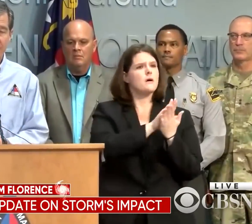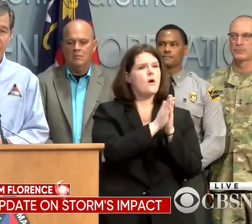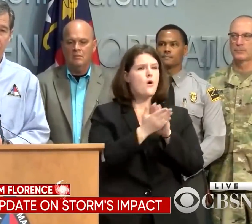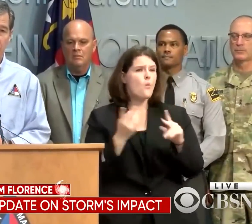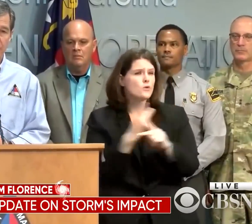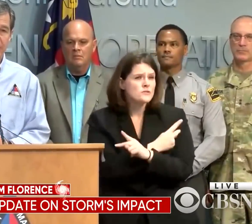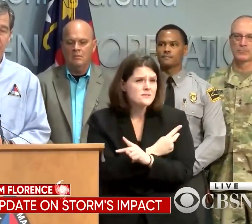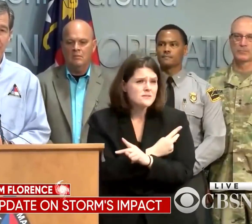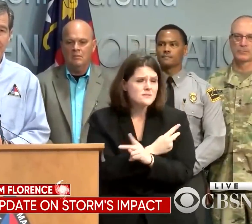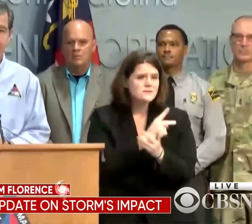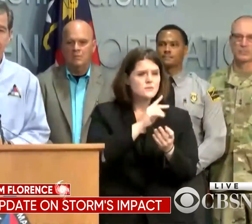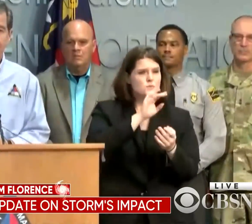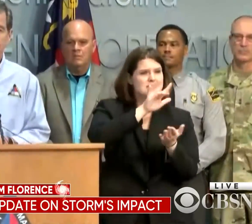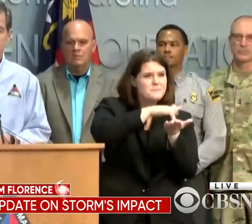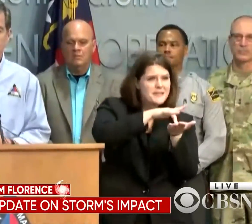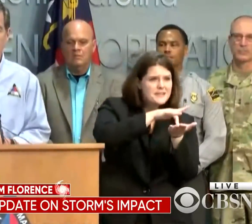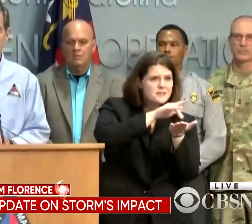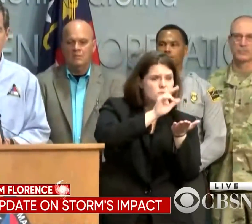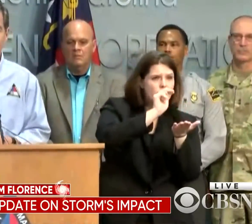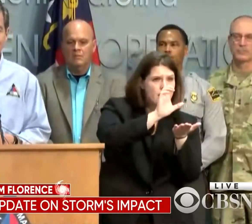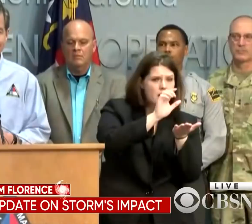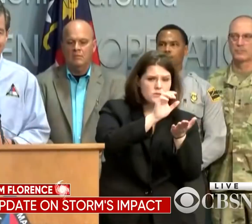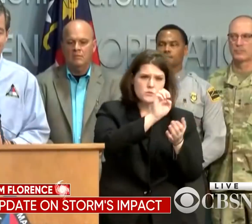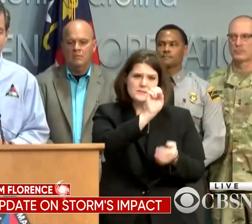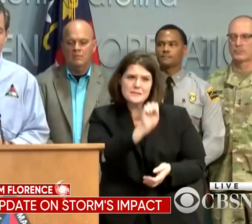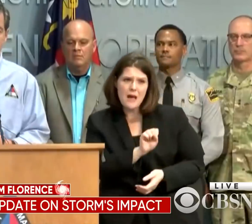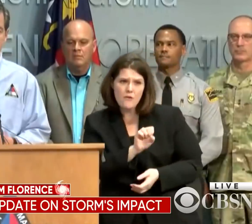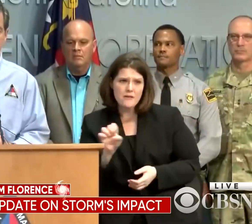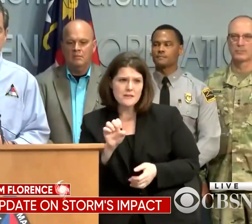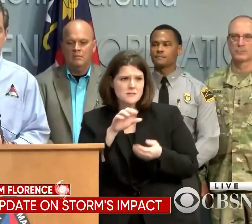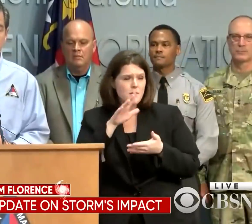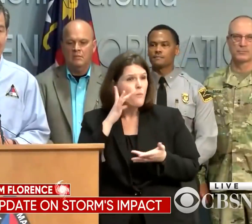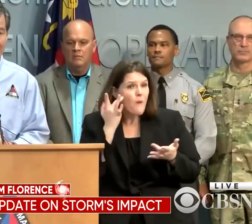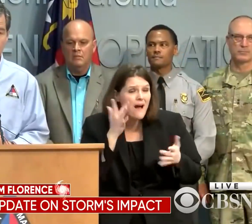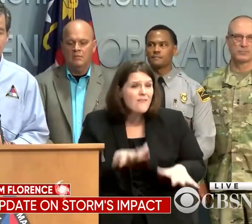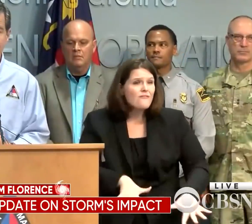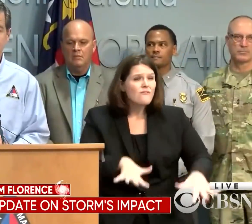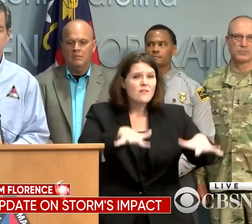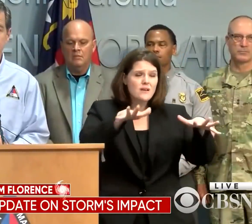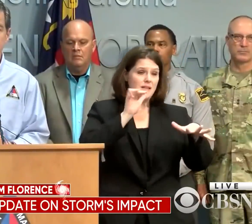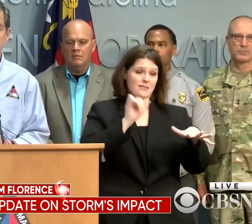to southeastern North Carolina because of the significant